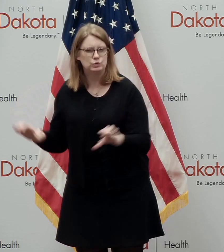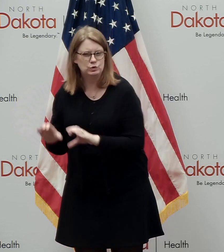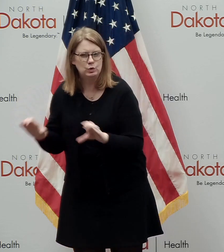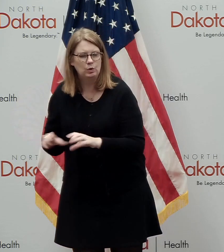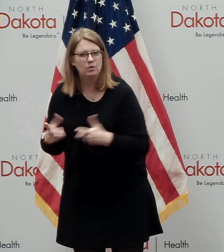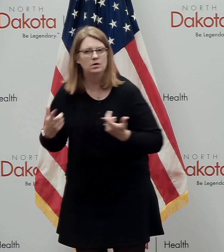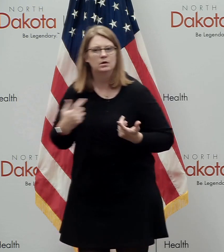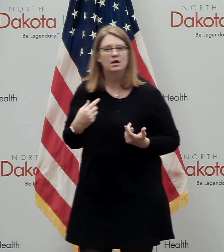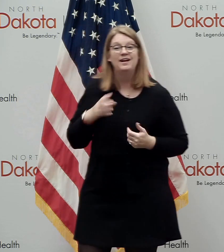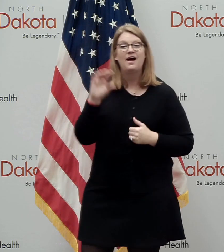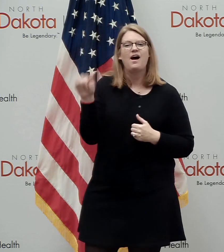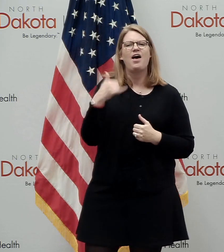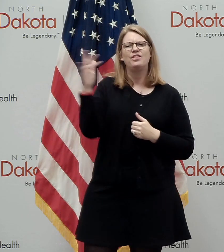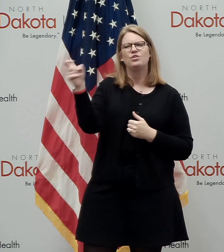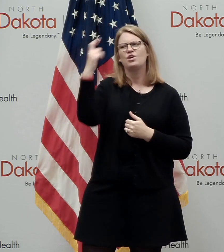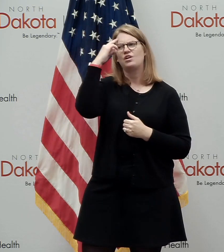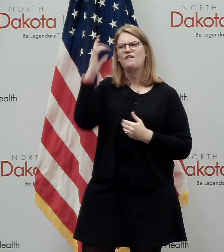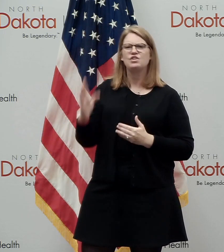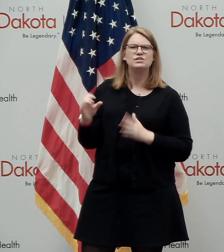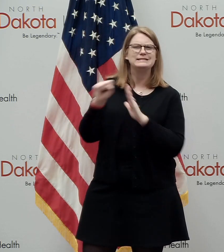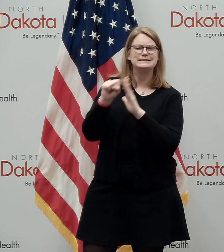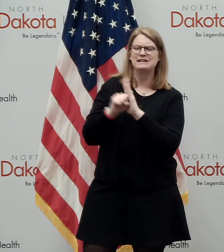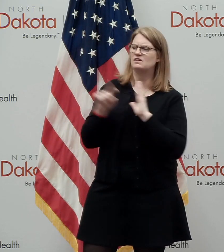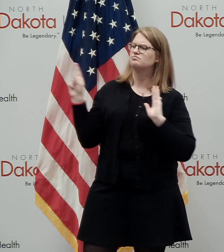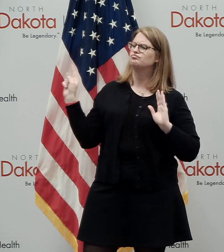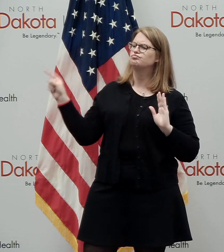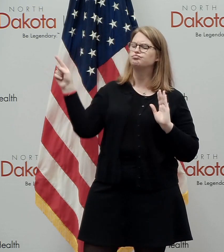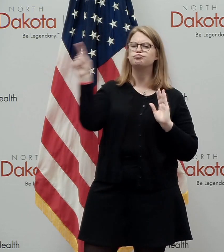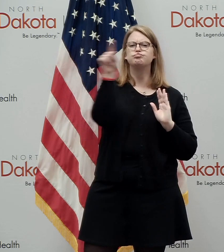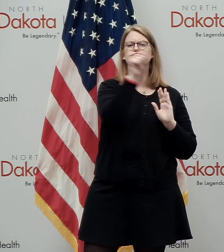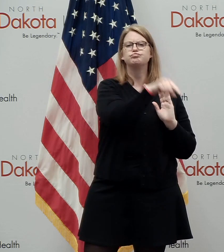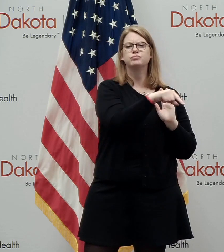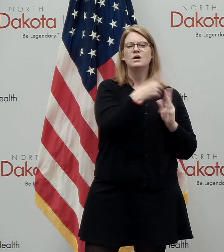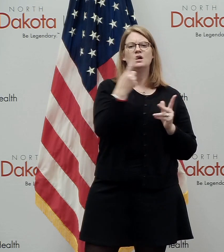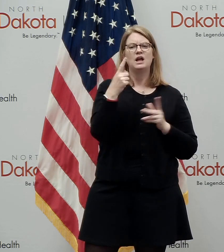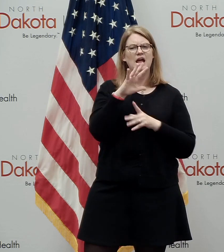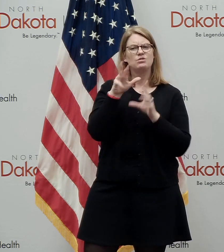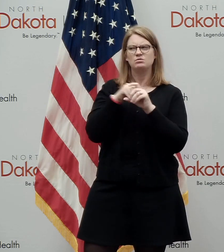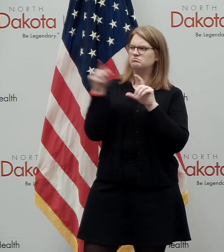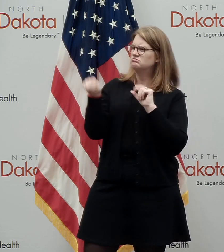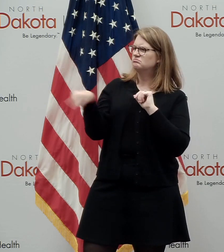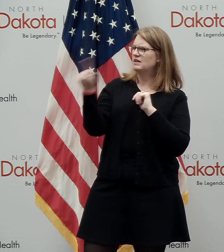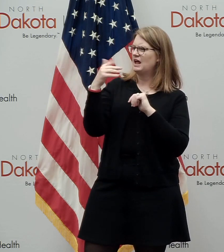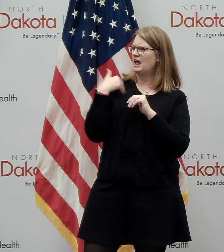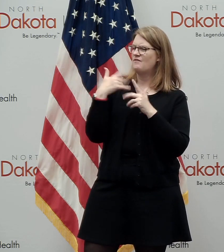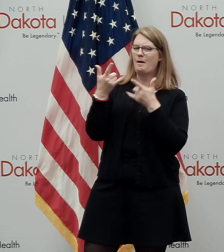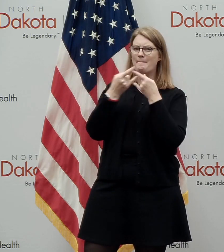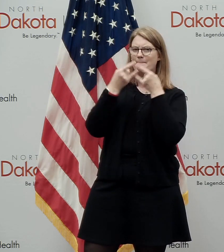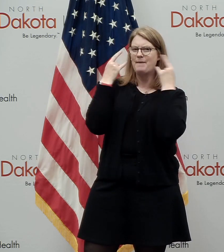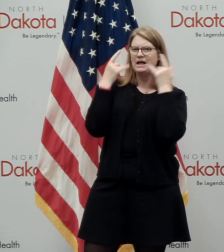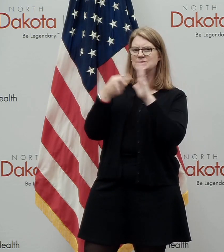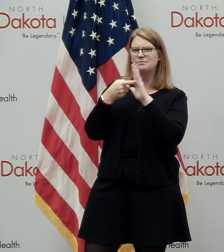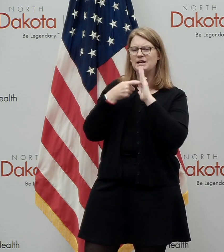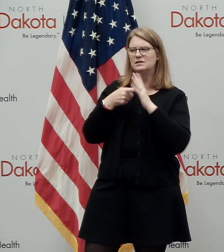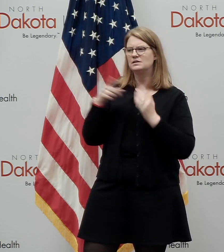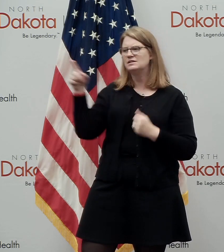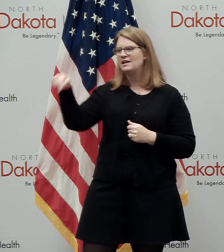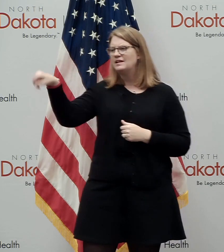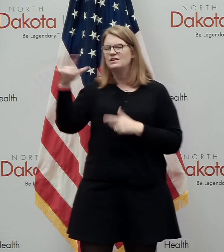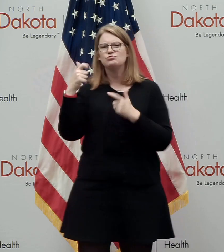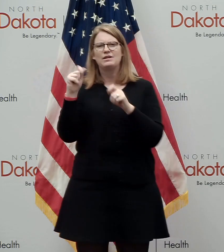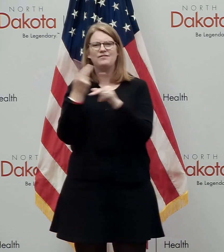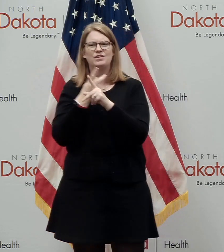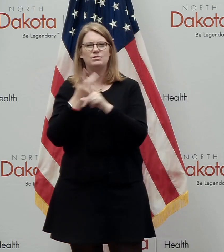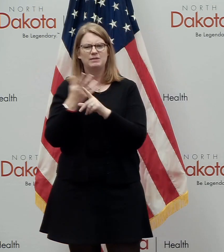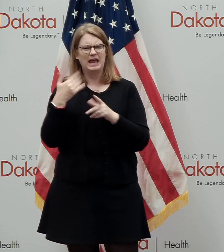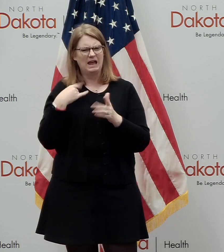other governors in other states, including those that have mask mandates, the number one thing they're trying to figure out is, hey,